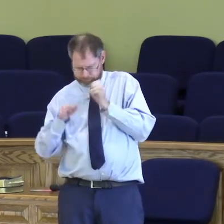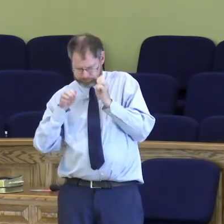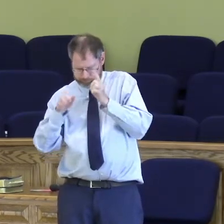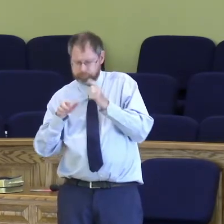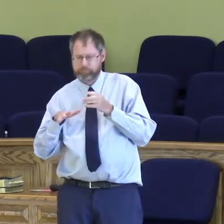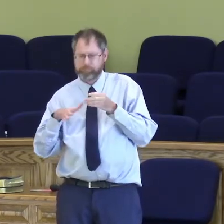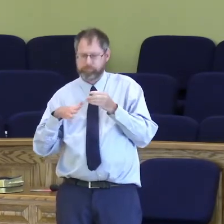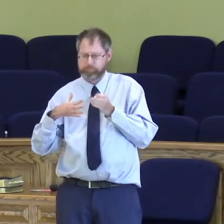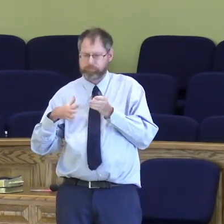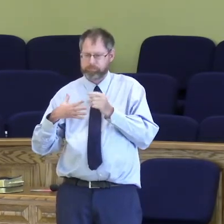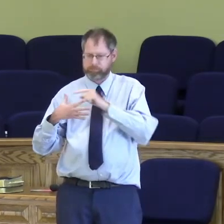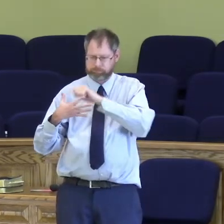Majored in education,